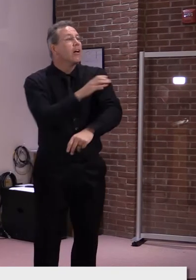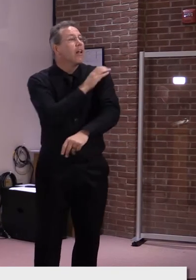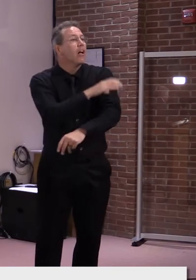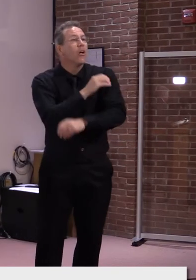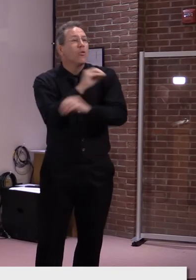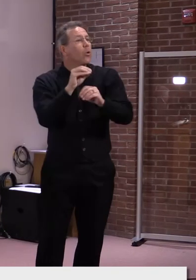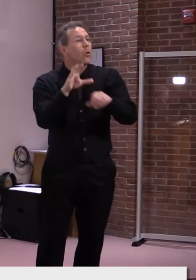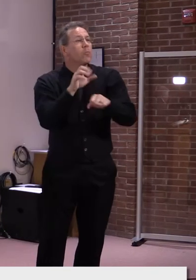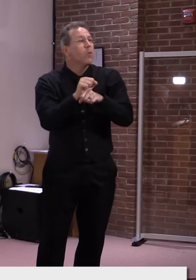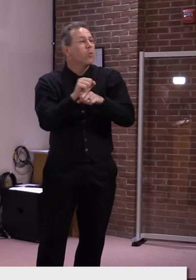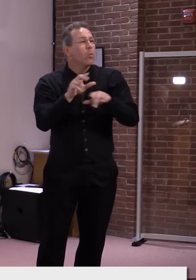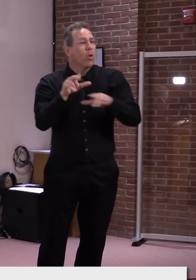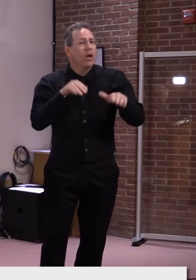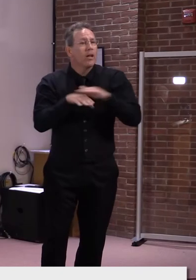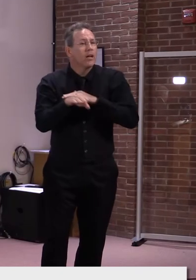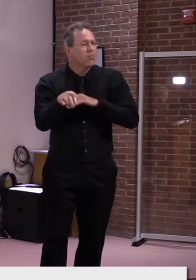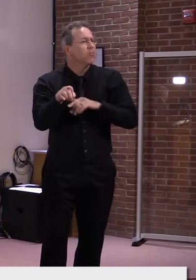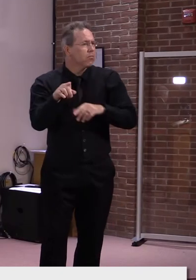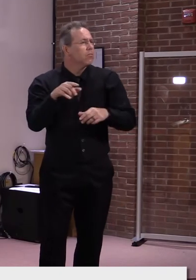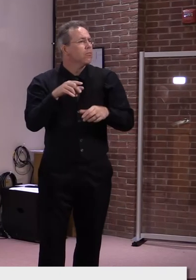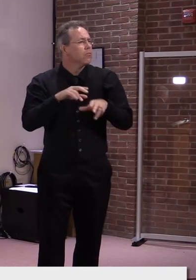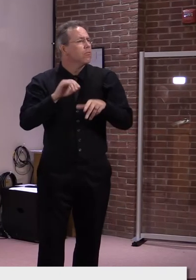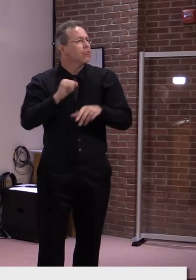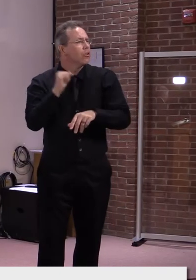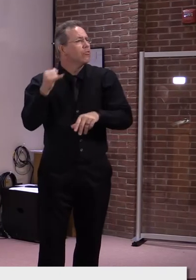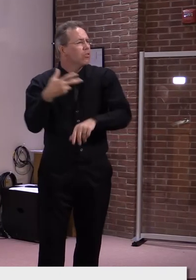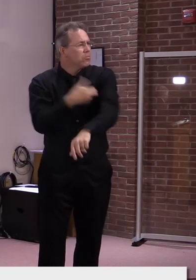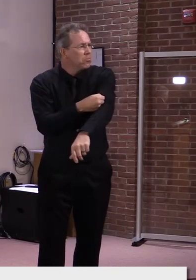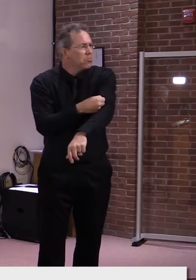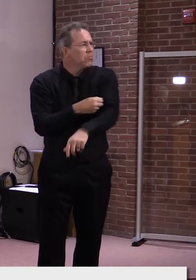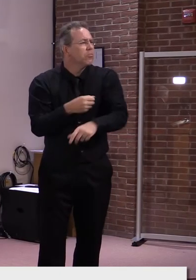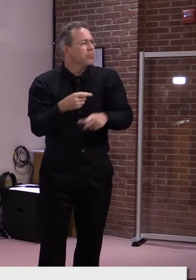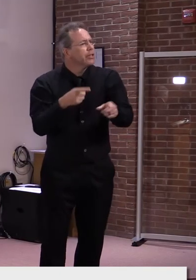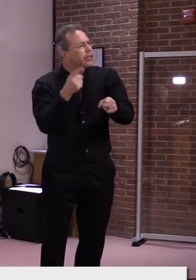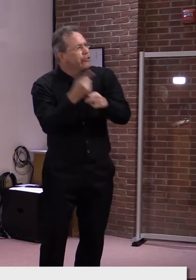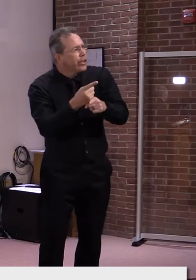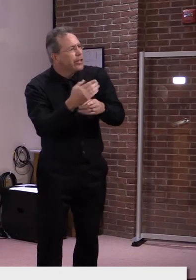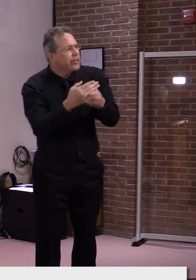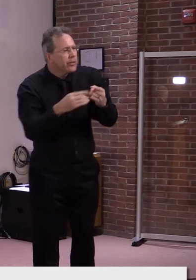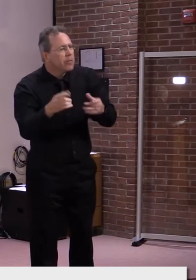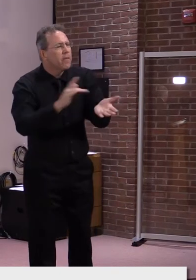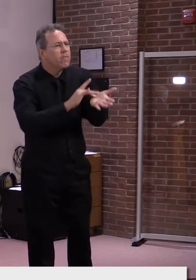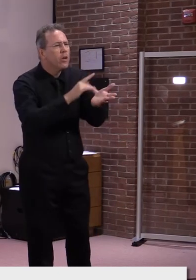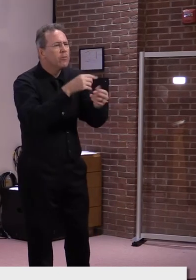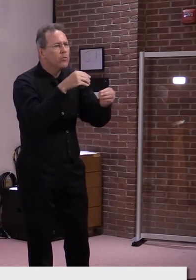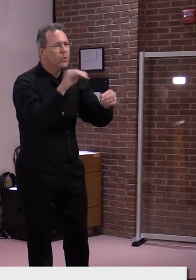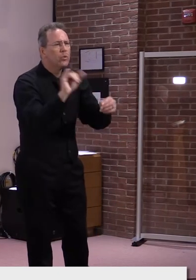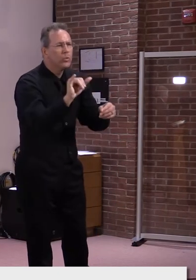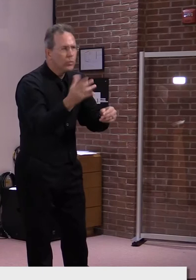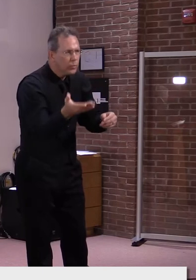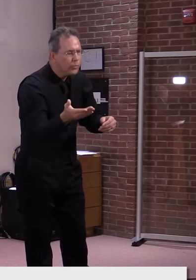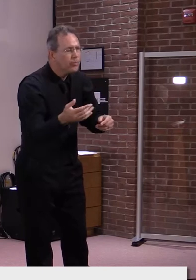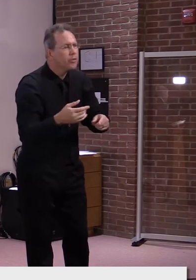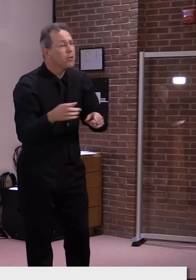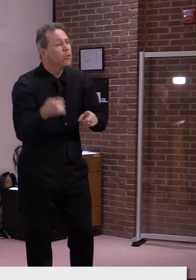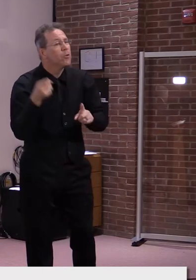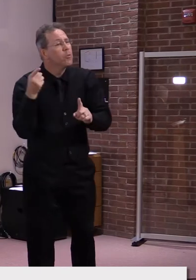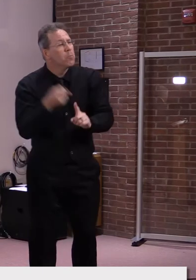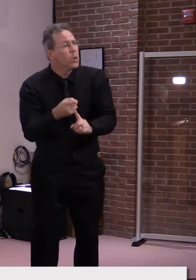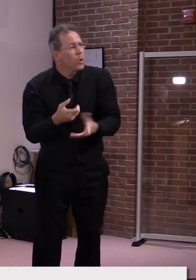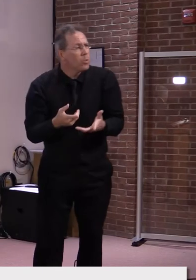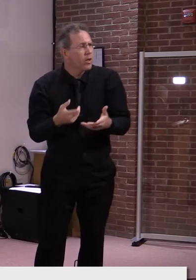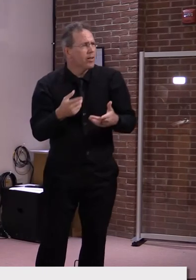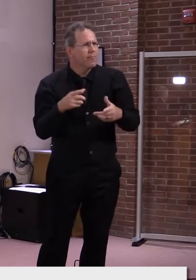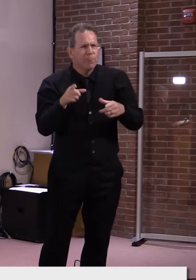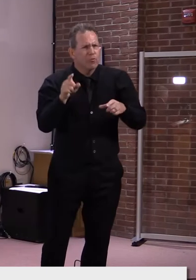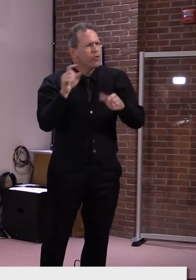of the pharmacies. But Tim, your point is well taken. You can go on and find out what